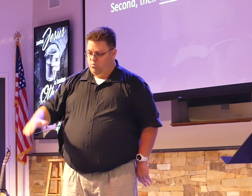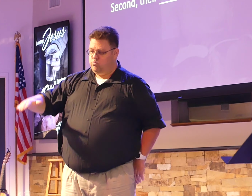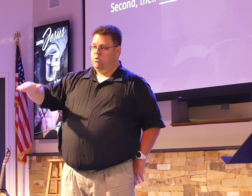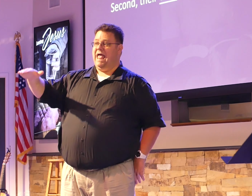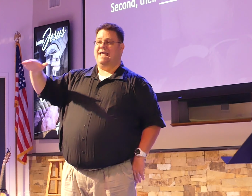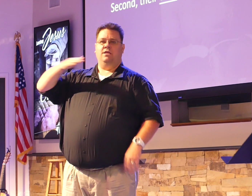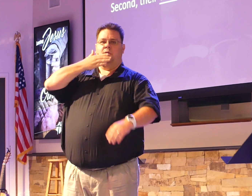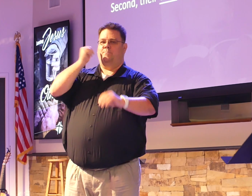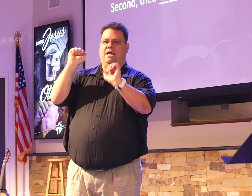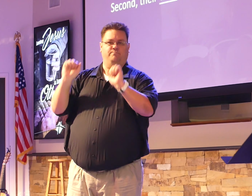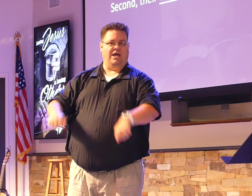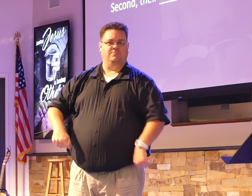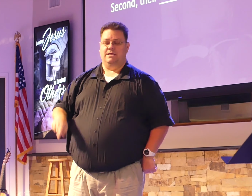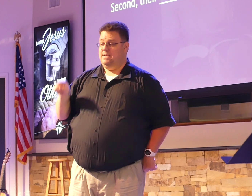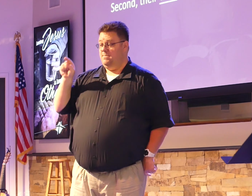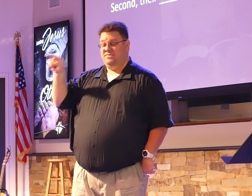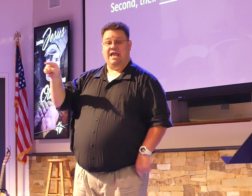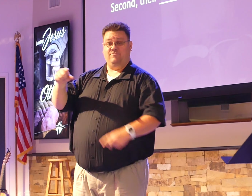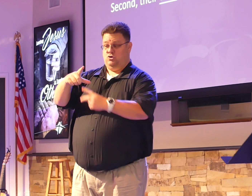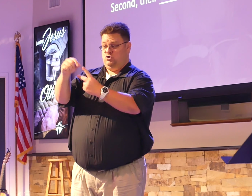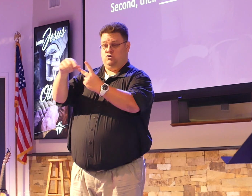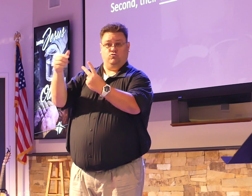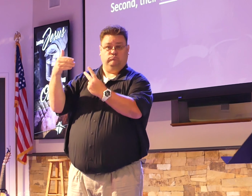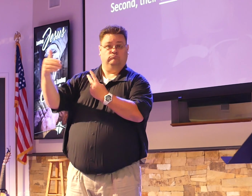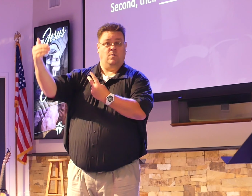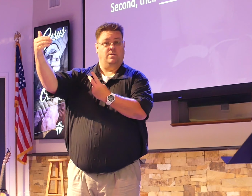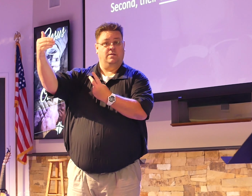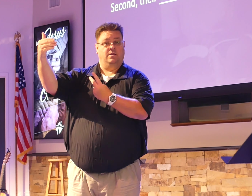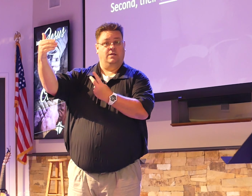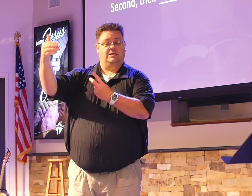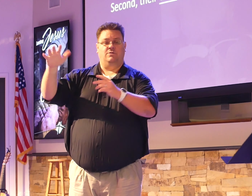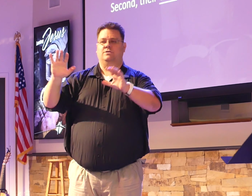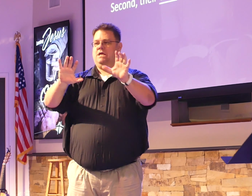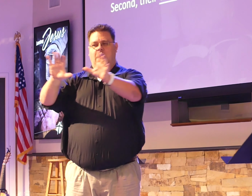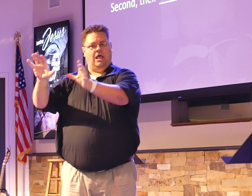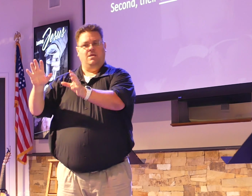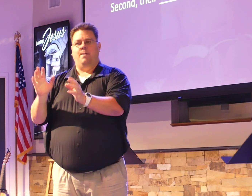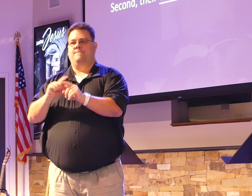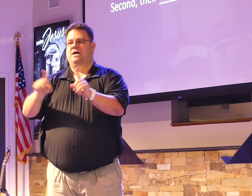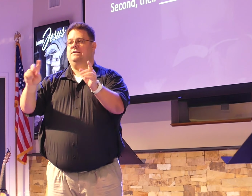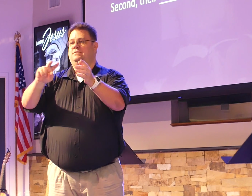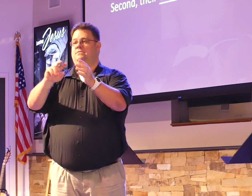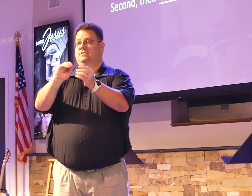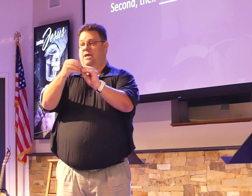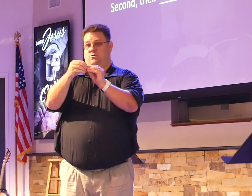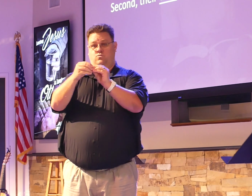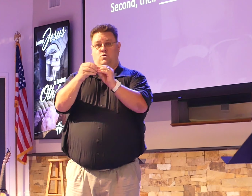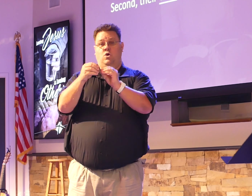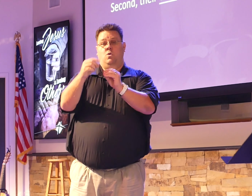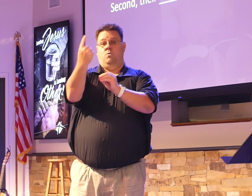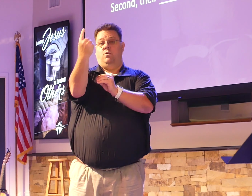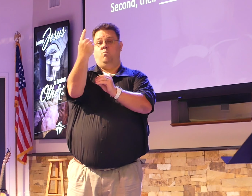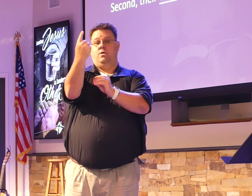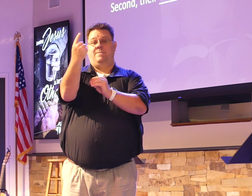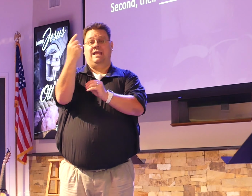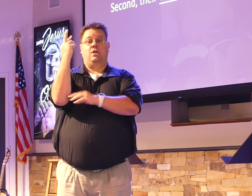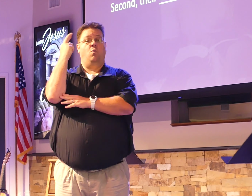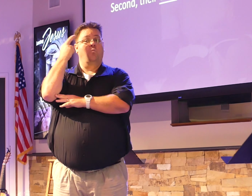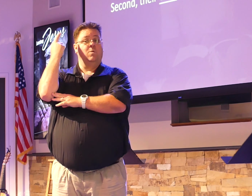ability, but then they have to make their own decisions. So there's other factors, but they say statistically that one of the major reasons why kids